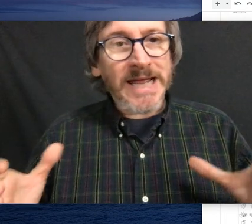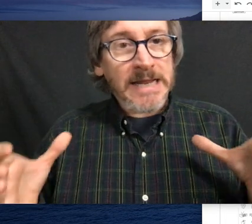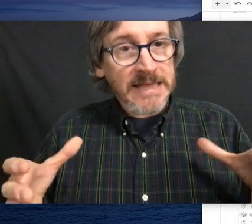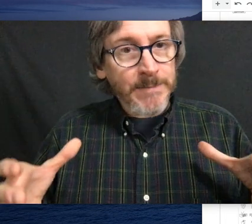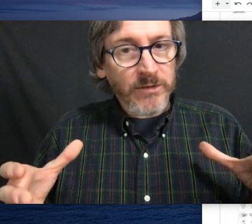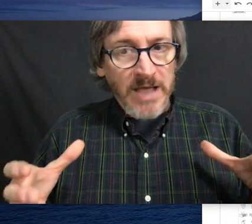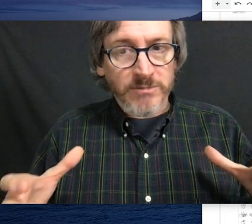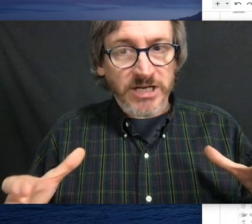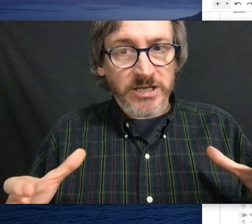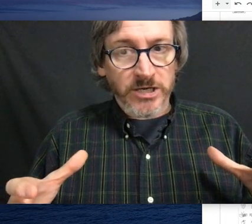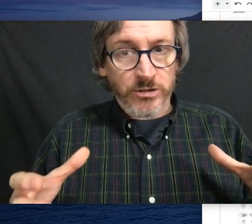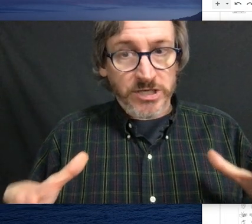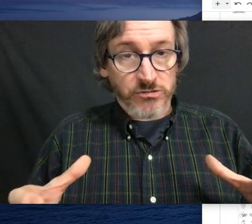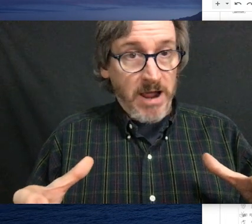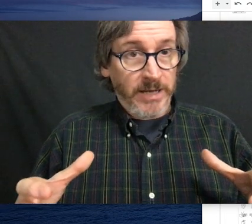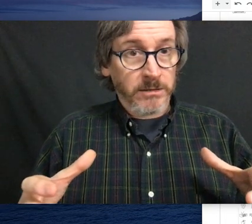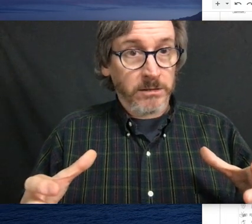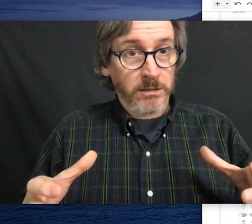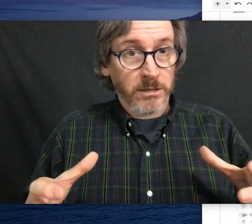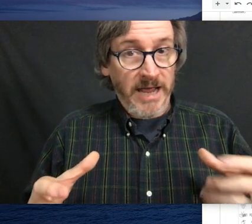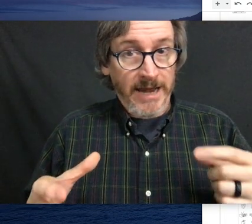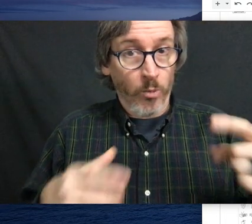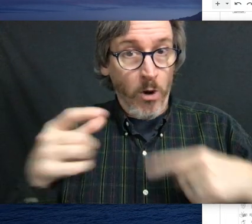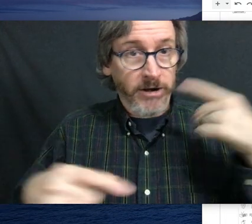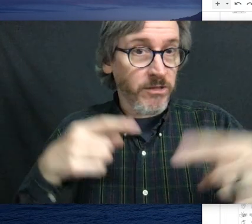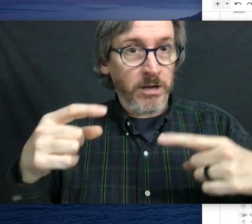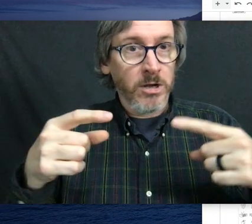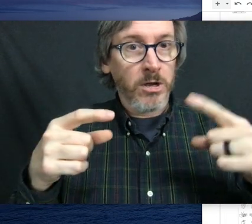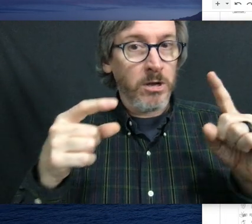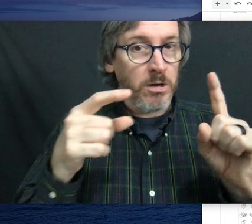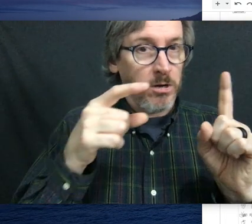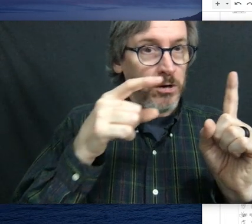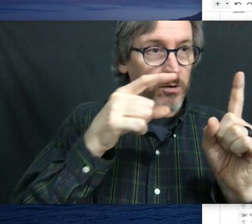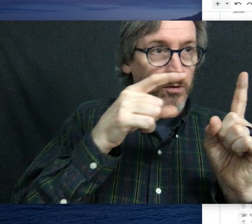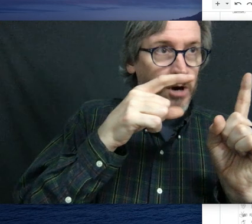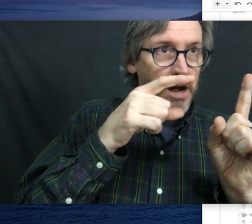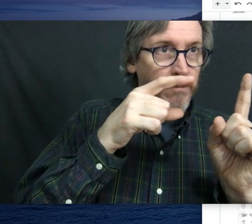So again, think about the object that you're describing, and